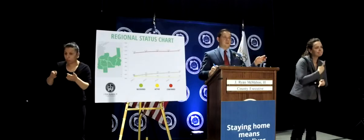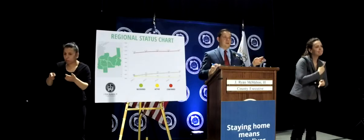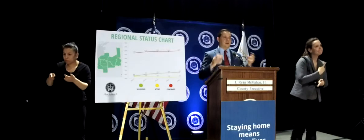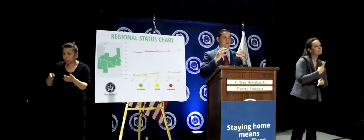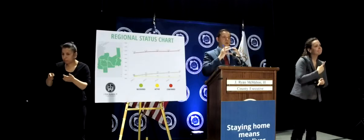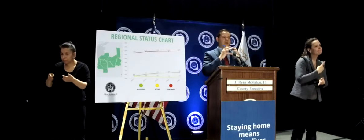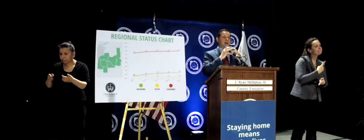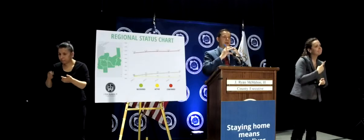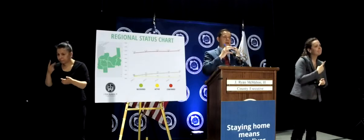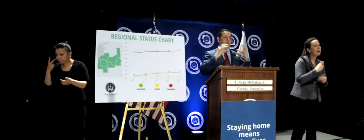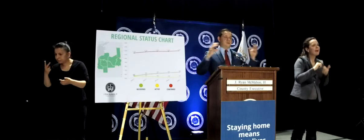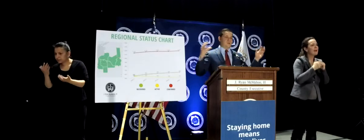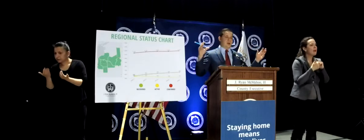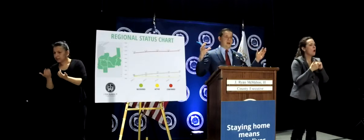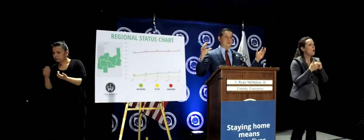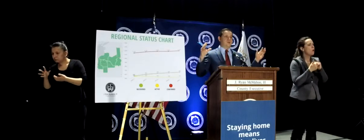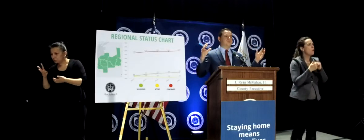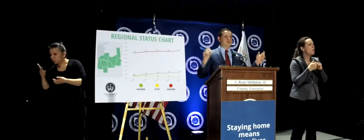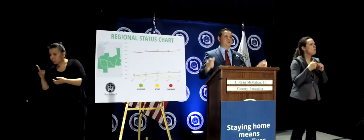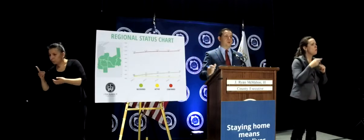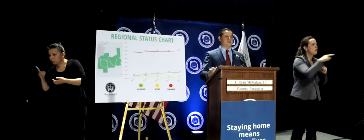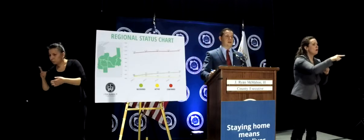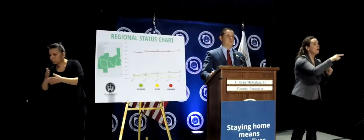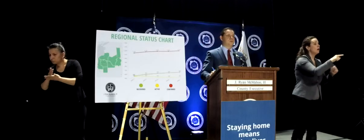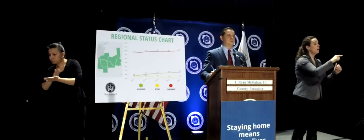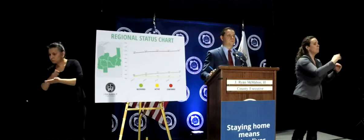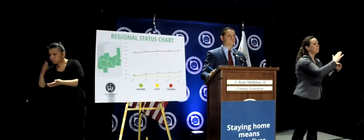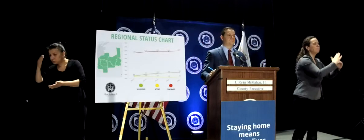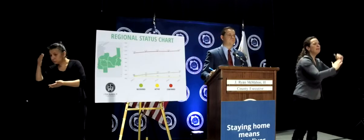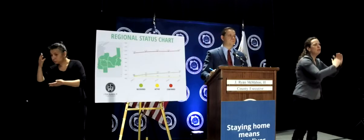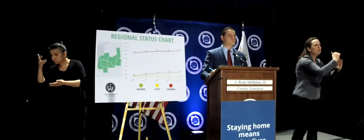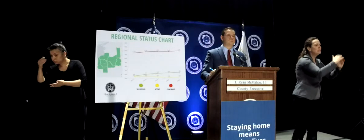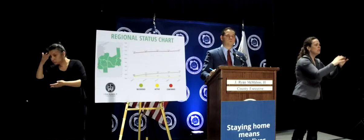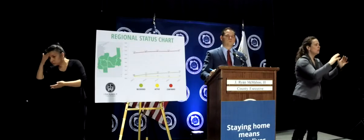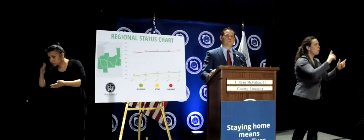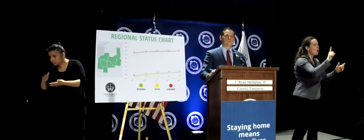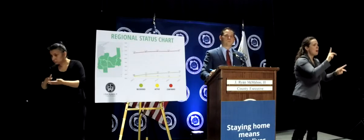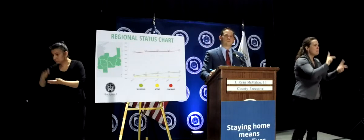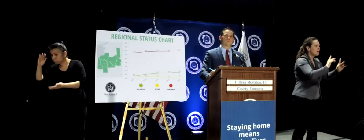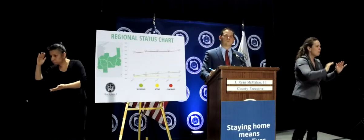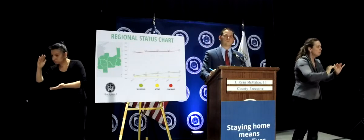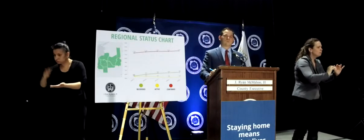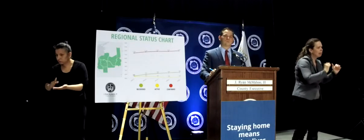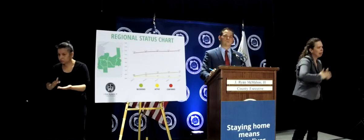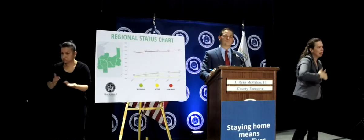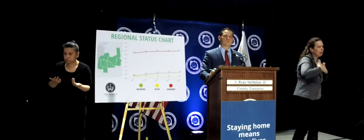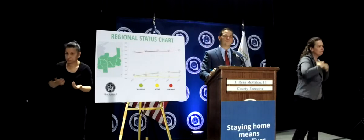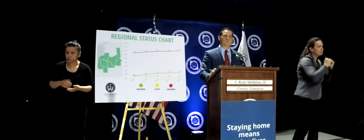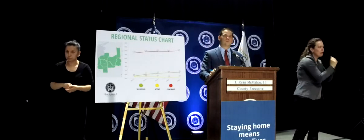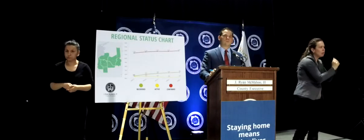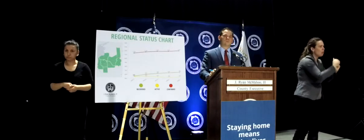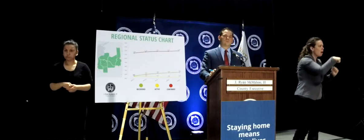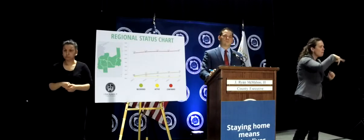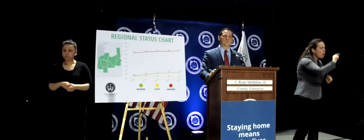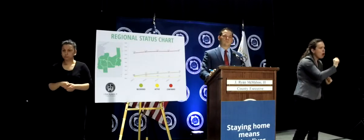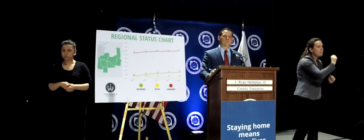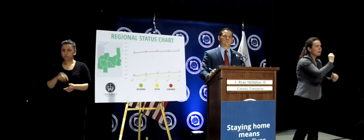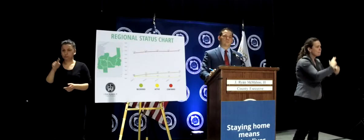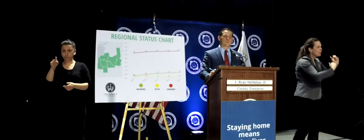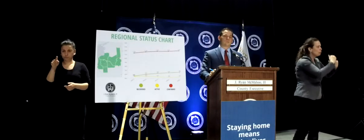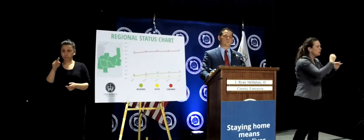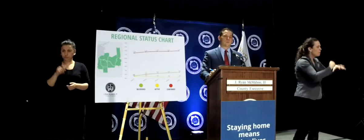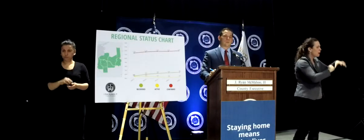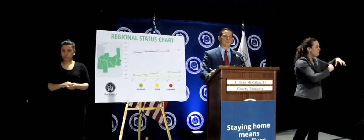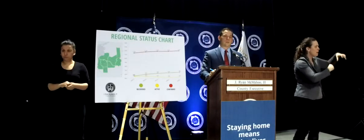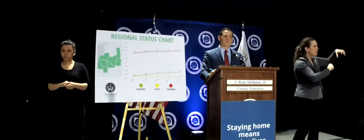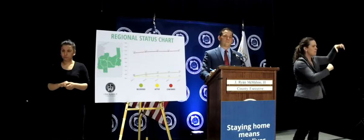testing differently than we look at the random community spread samples. You've mentioned the governor's date, end of April, the president's date, also